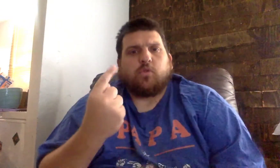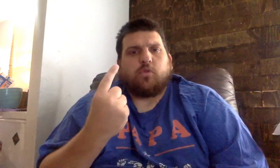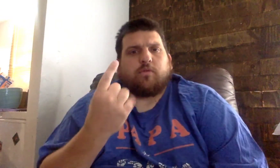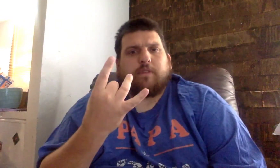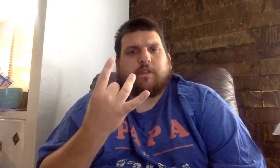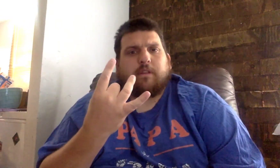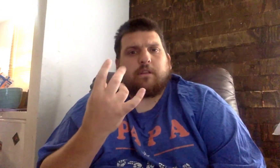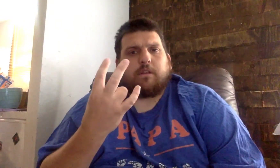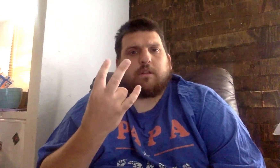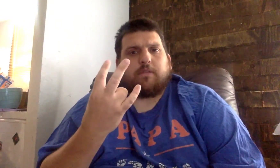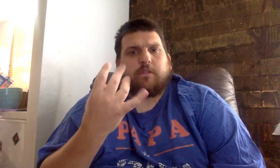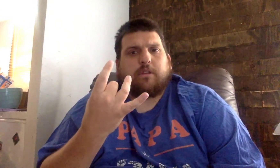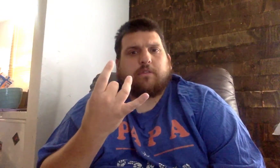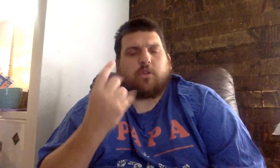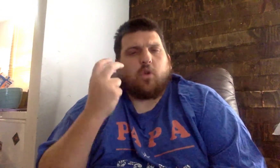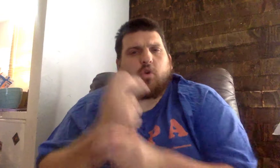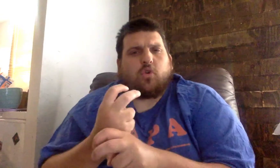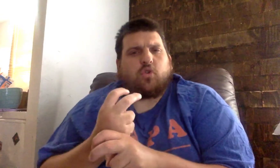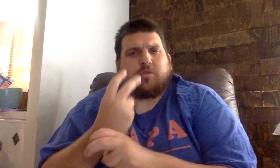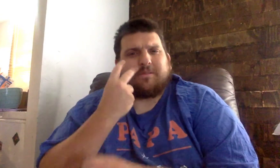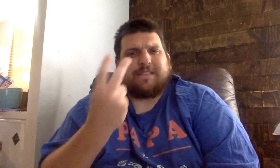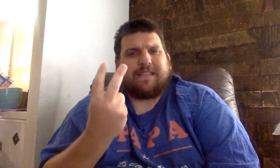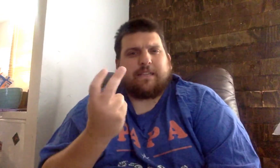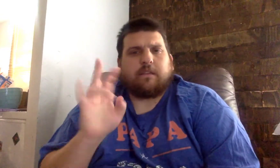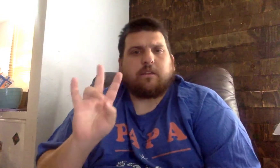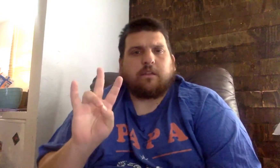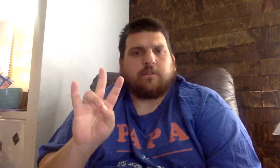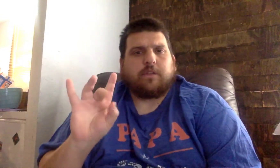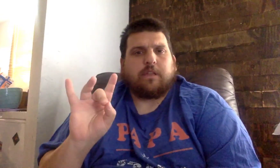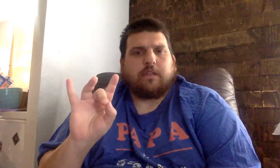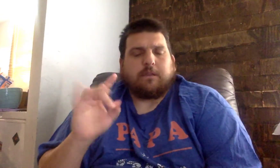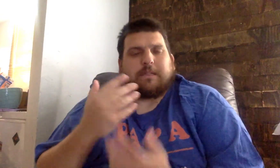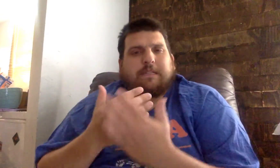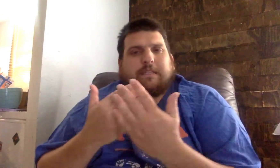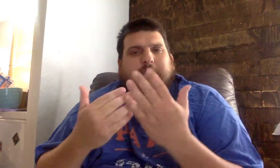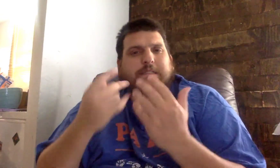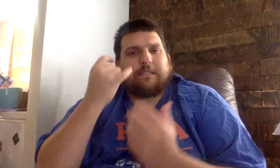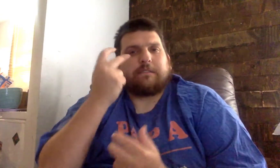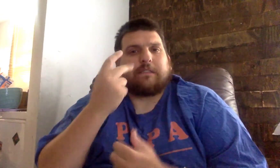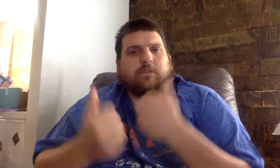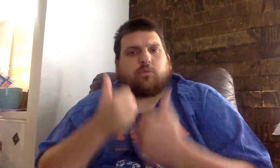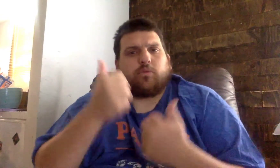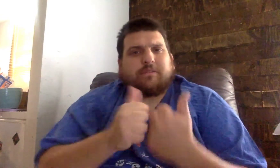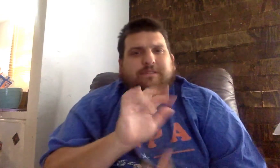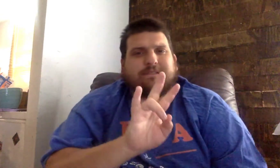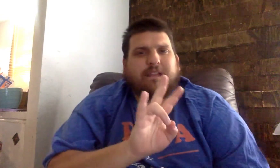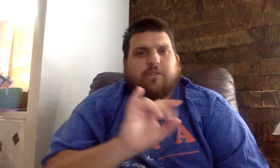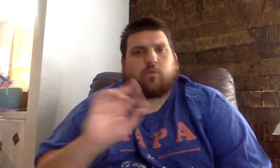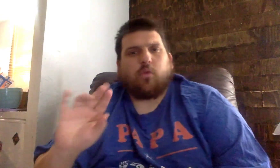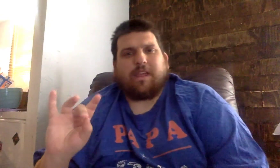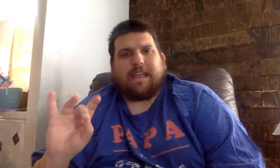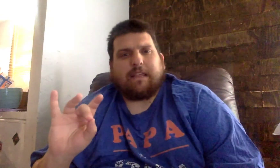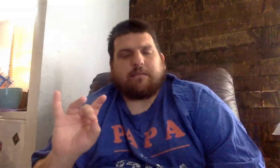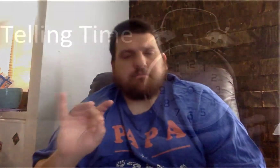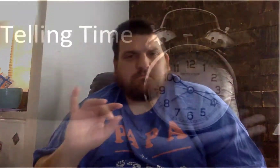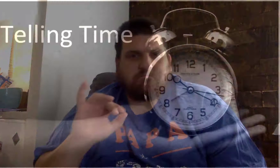You can see the movement of your fingers. If you do it this way, it's hard to see. But this way, you can see your hands.